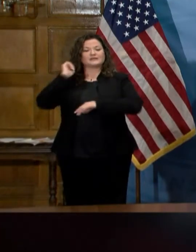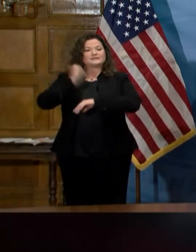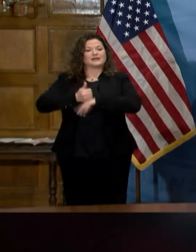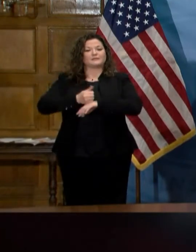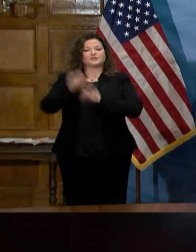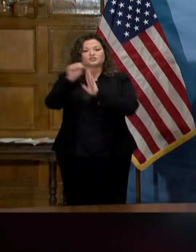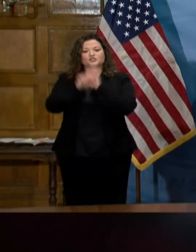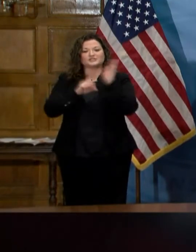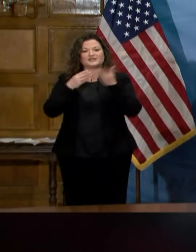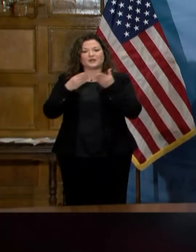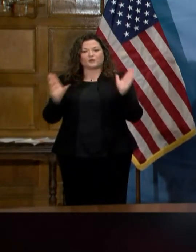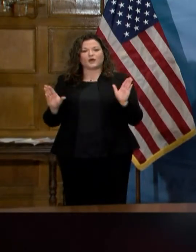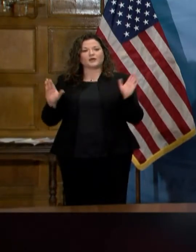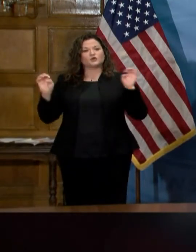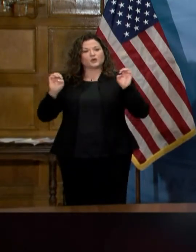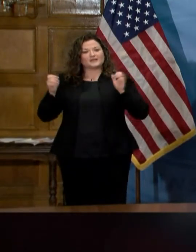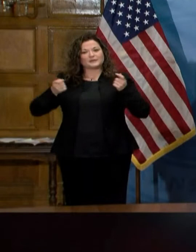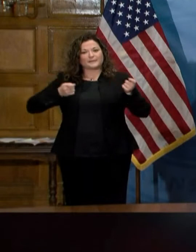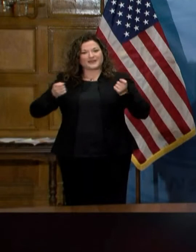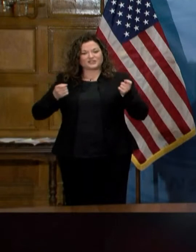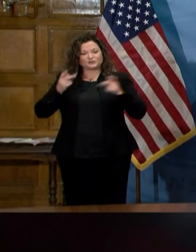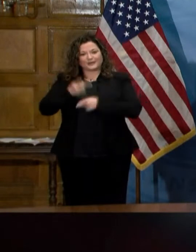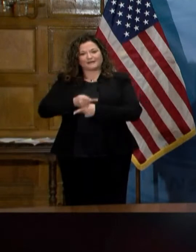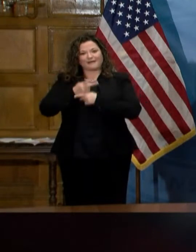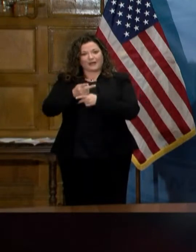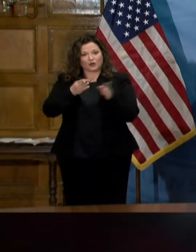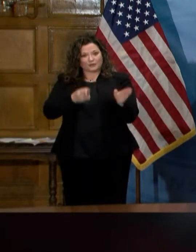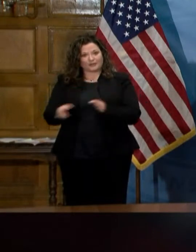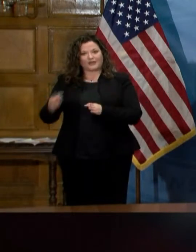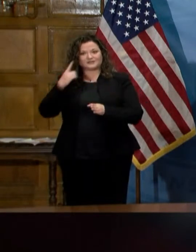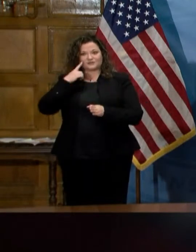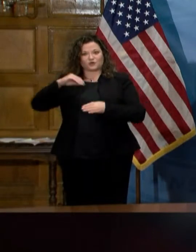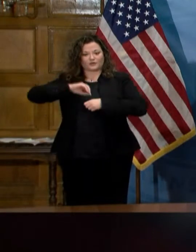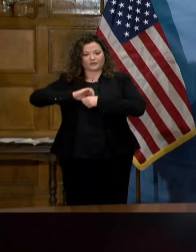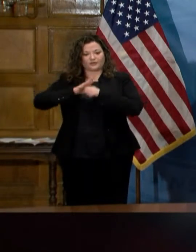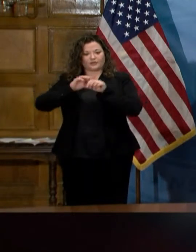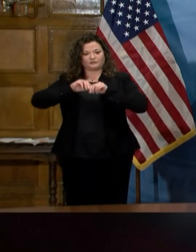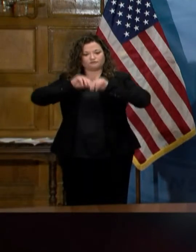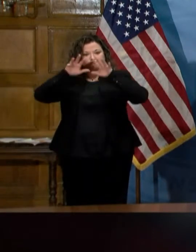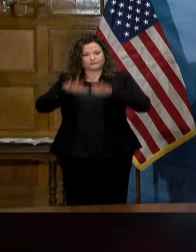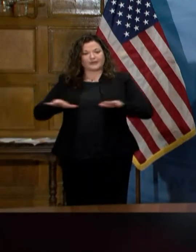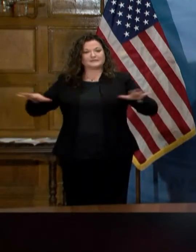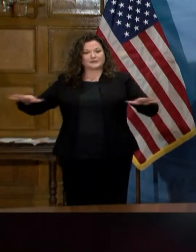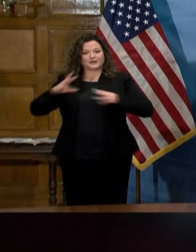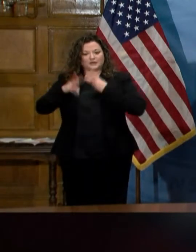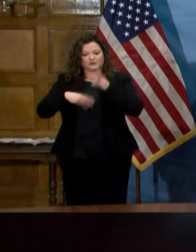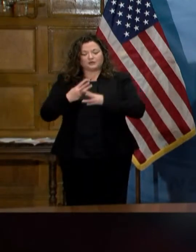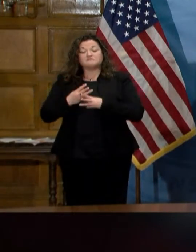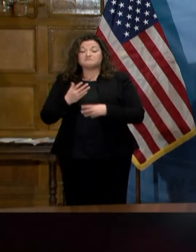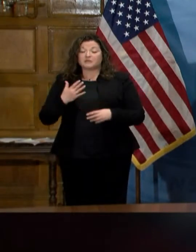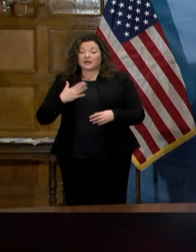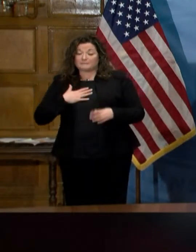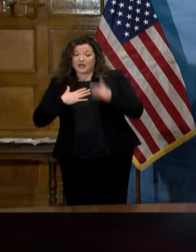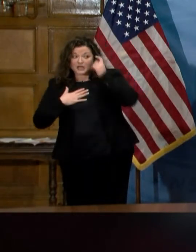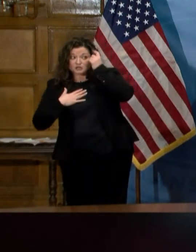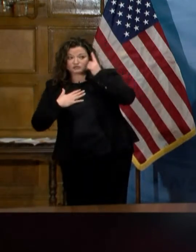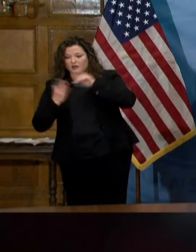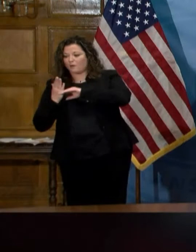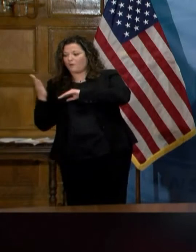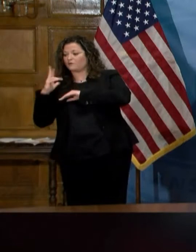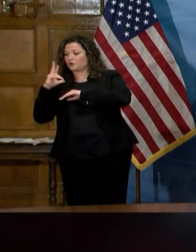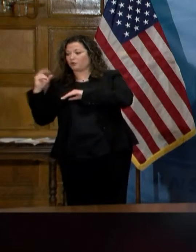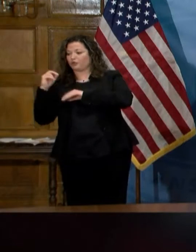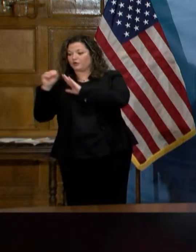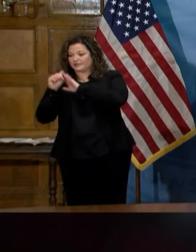statewide crisis standards of care plans for the pandemic. And my understanding is that I think more than 30 states do have a